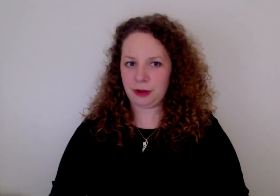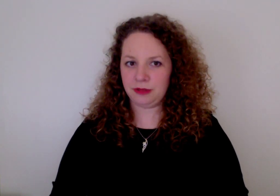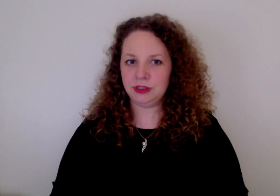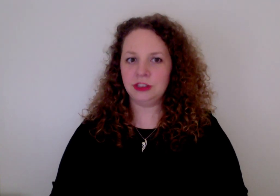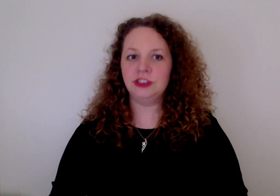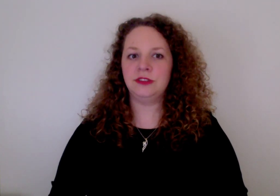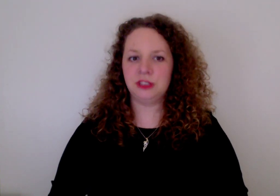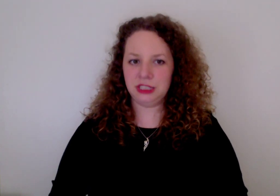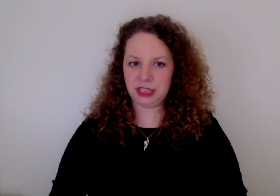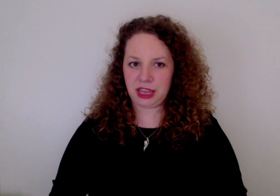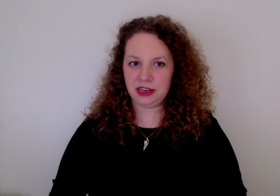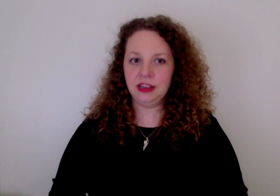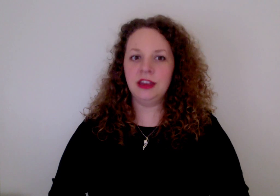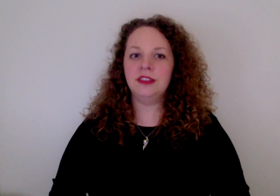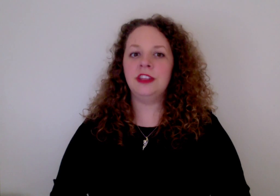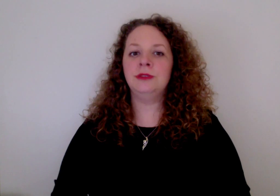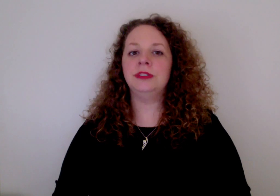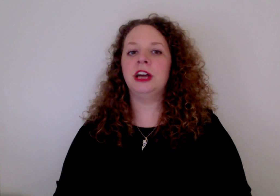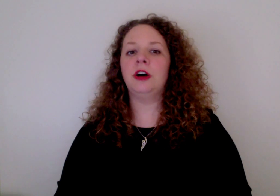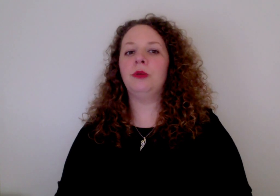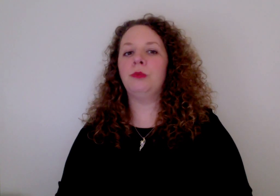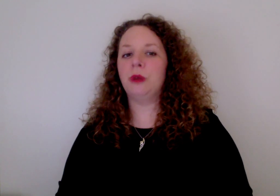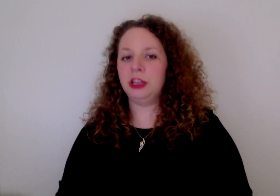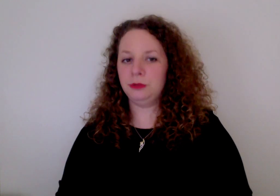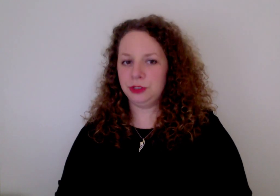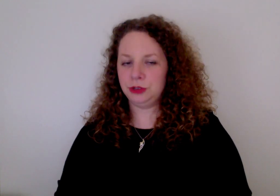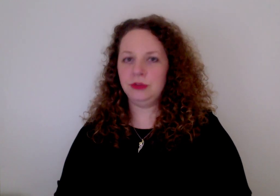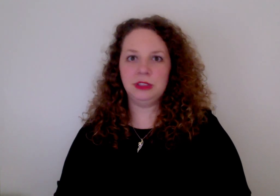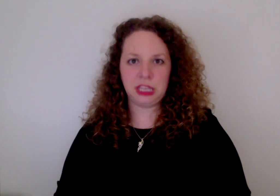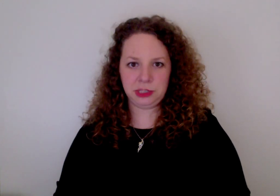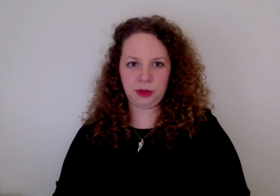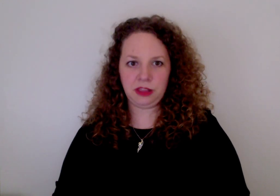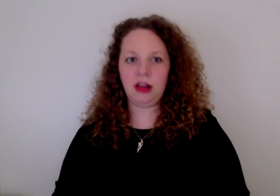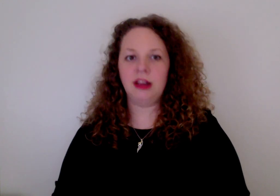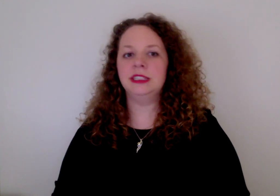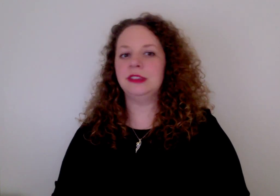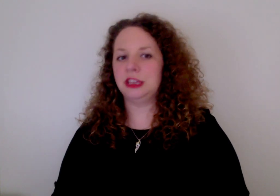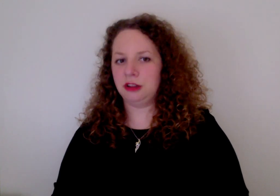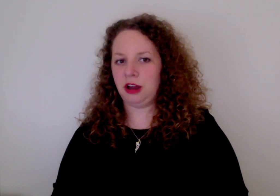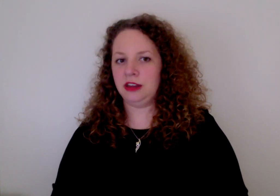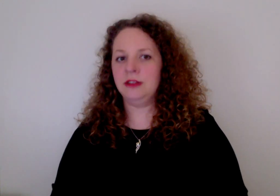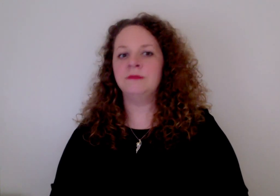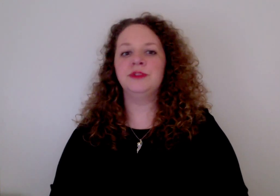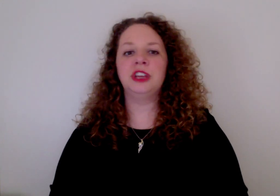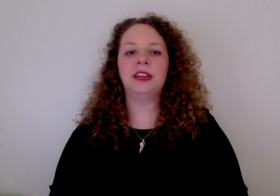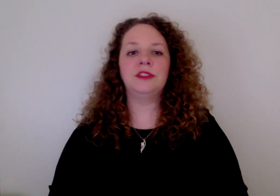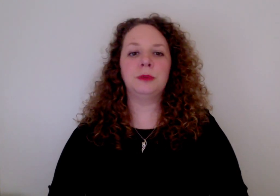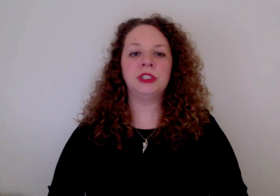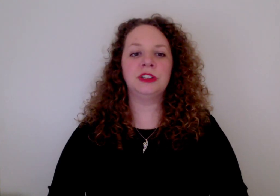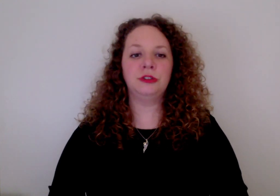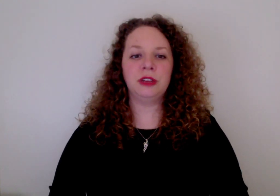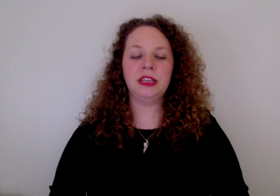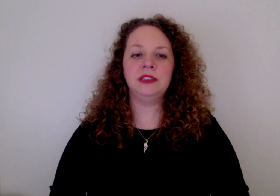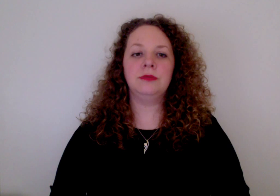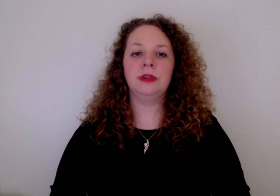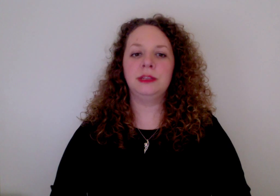eyebrows, shift to the side. Then you will tell what you will do, that's the one clause, and then nod. Check if the person agrees, raise